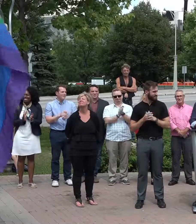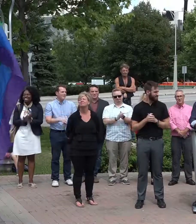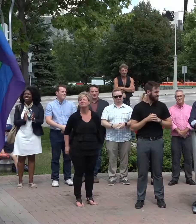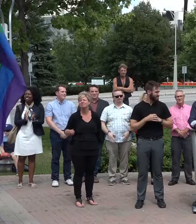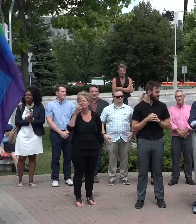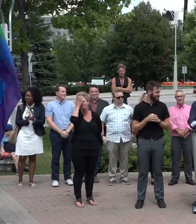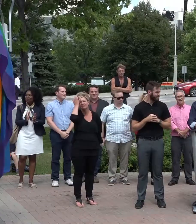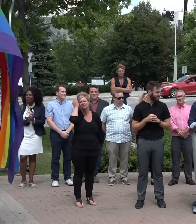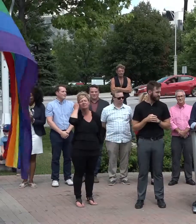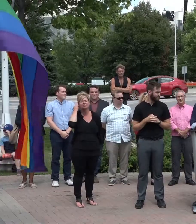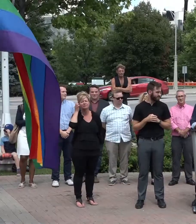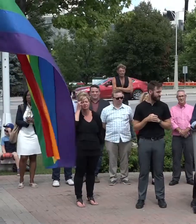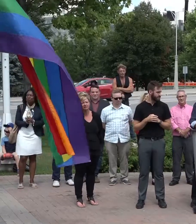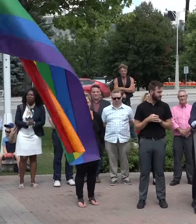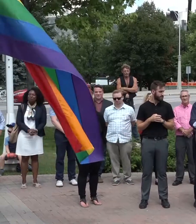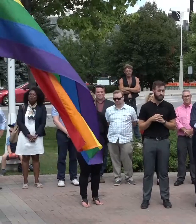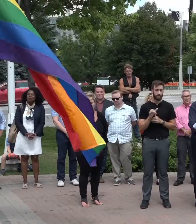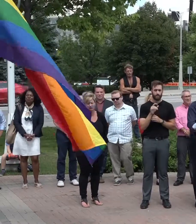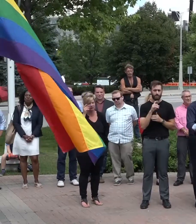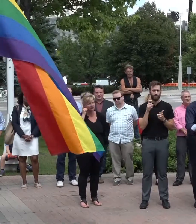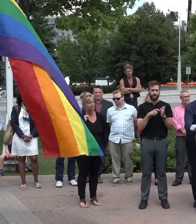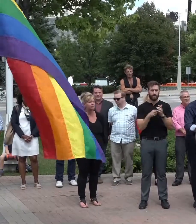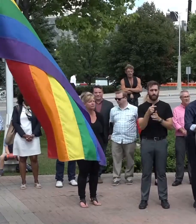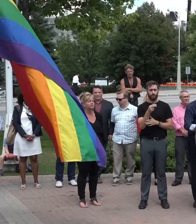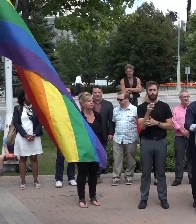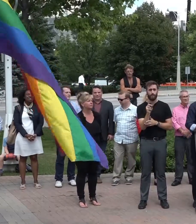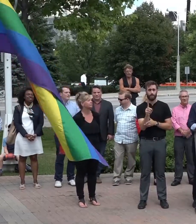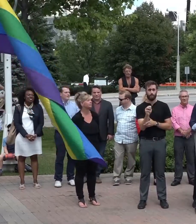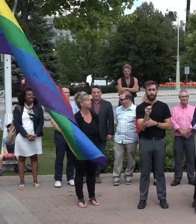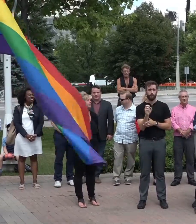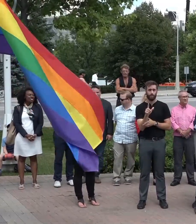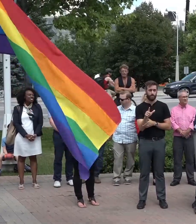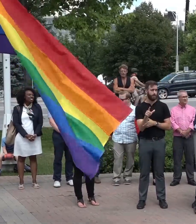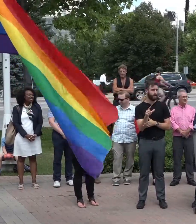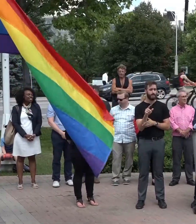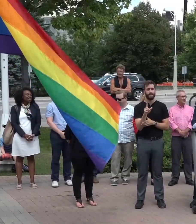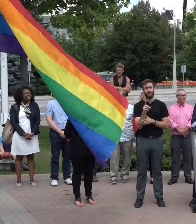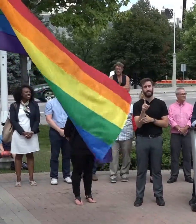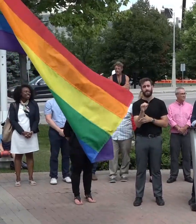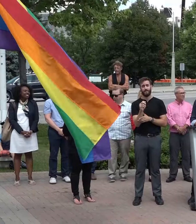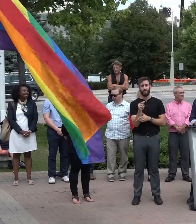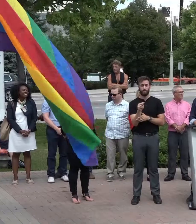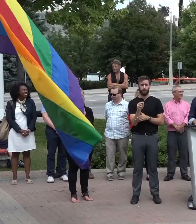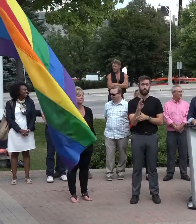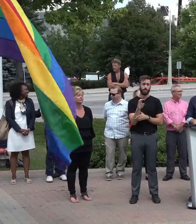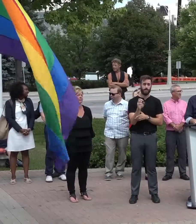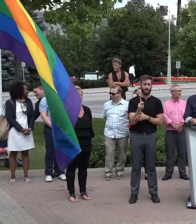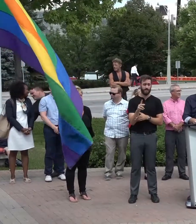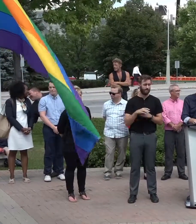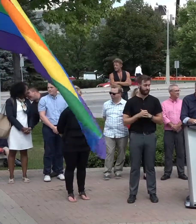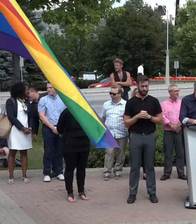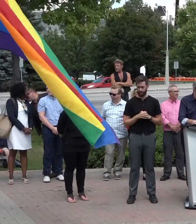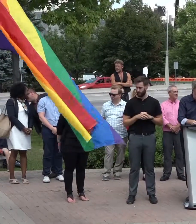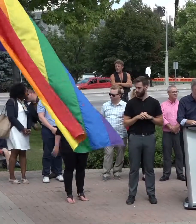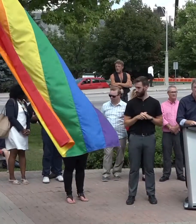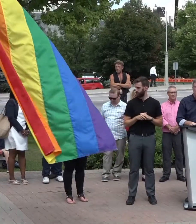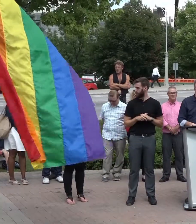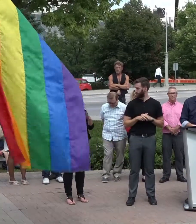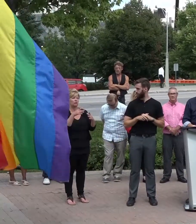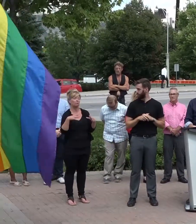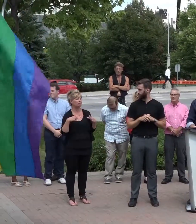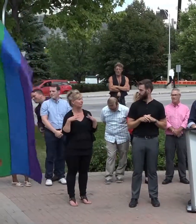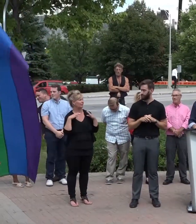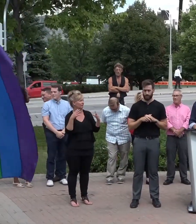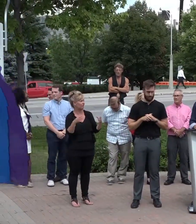I also want to recognize Grand Marshal Dylan Black, members of the board of directors, tous les bénévoles, festival